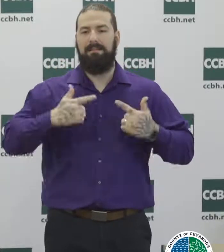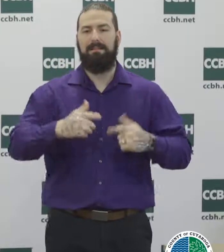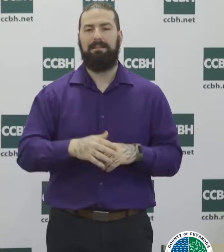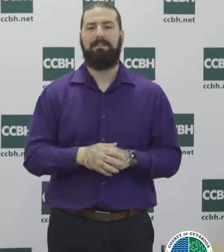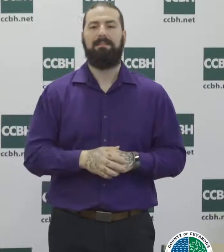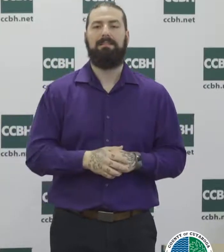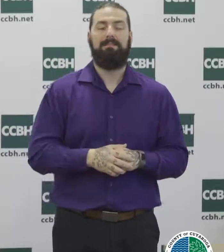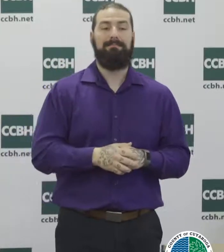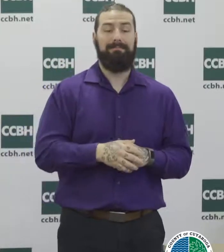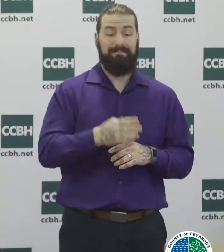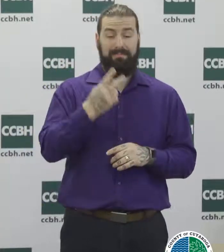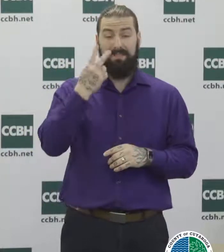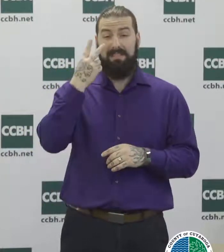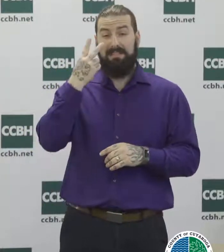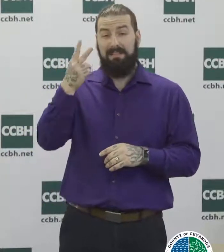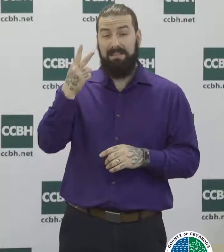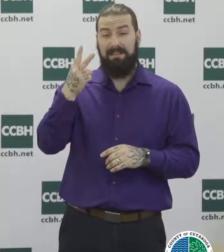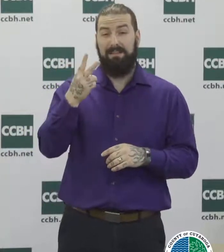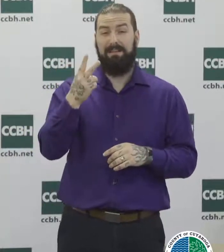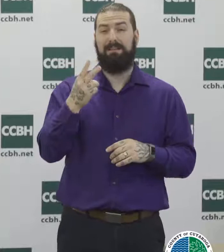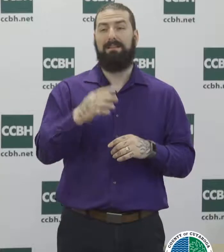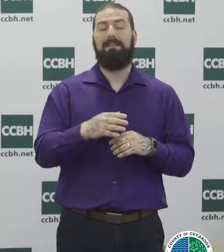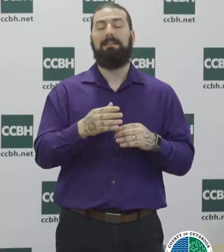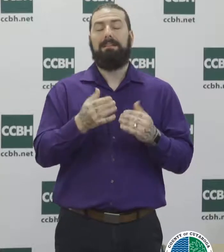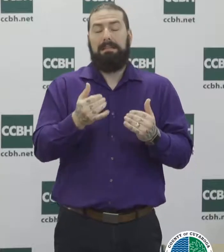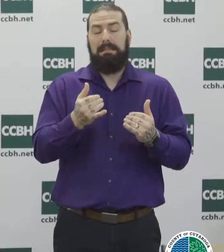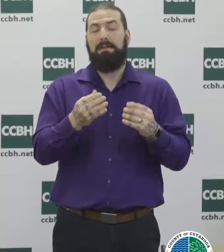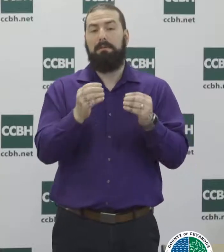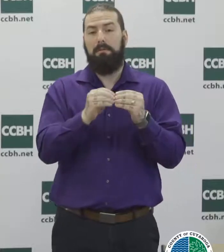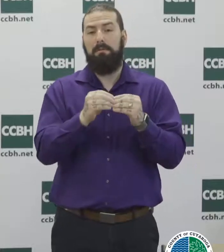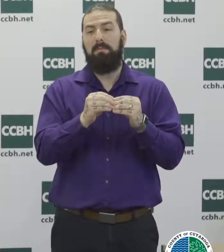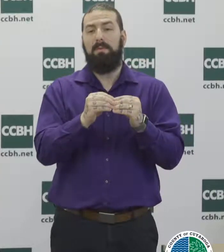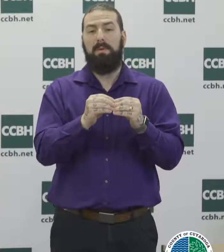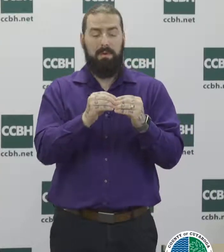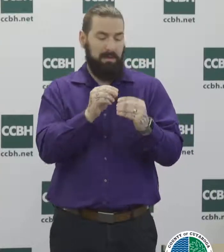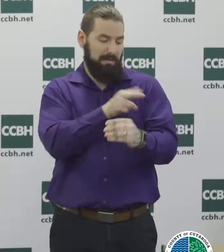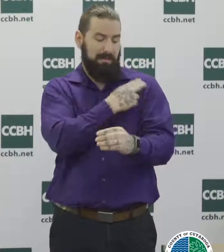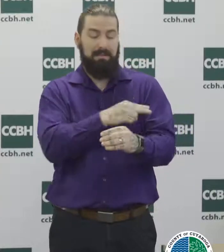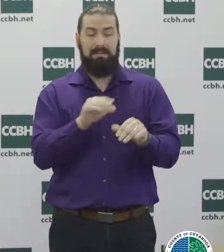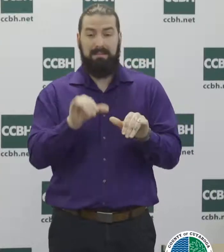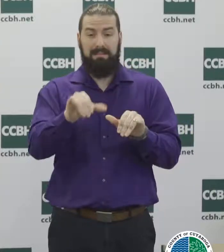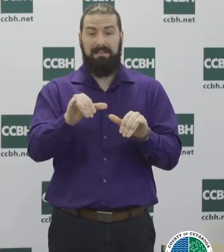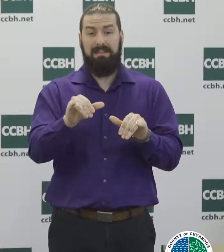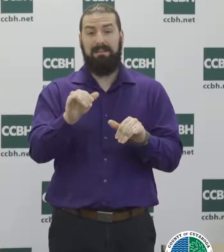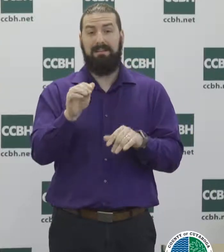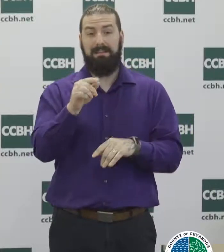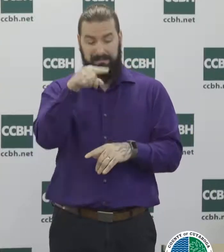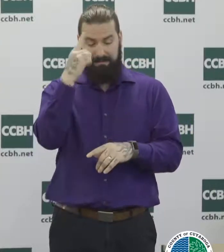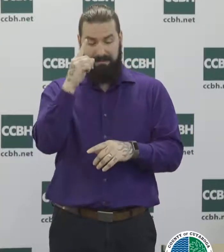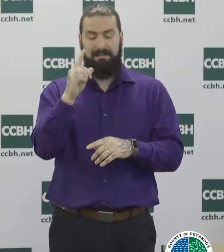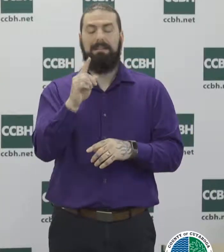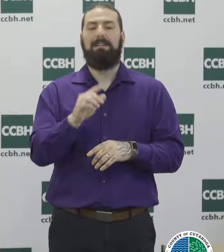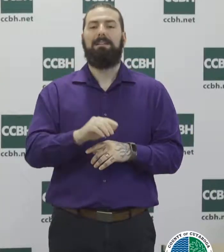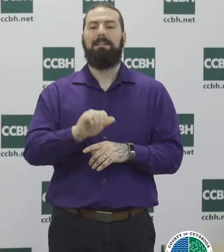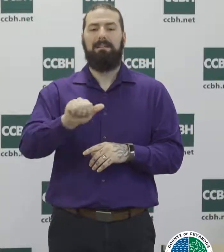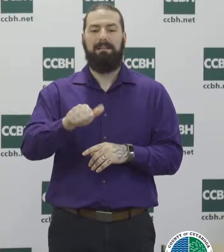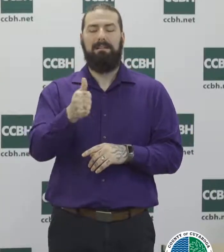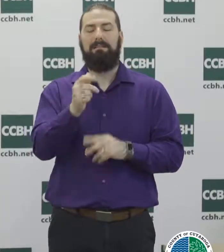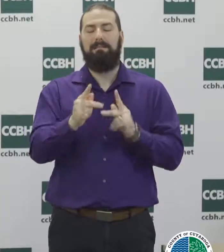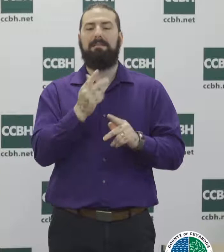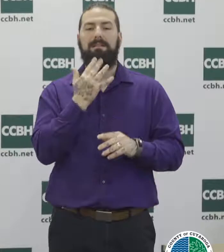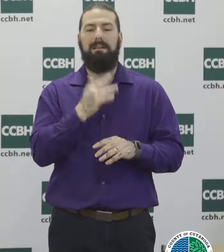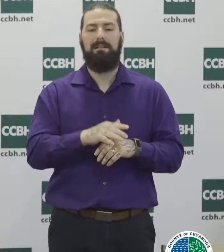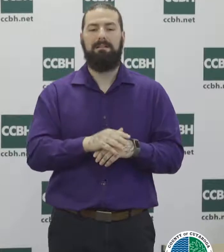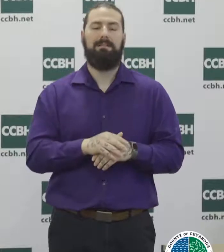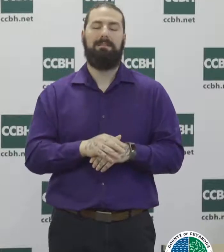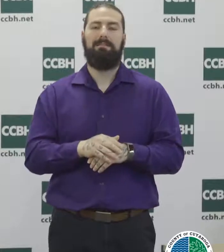and ICU admissions in African Americans. We know that people with pre-existing conditions like heart disease, high blood